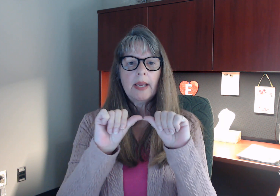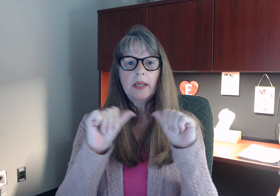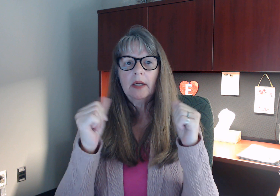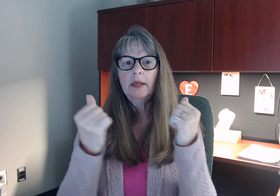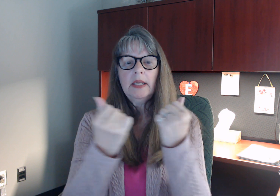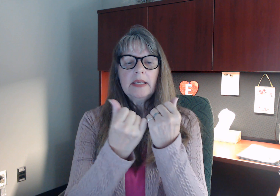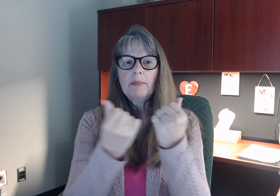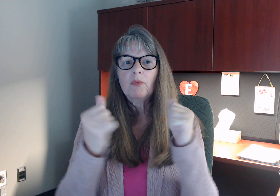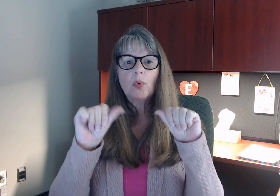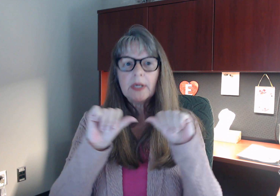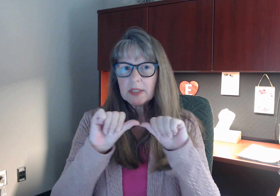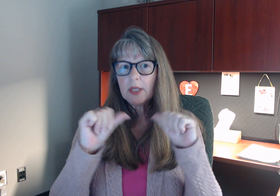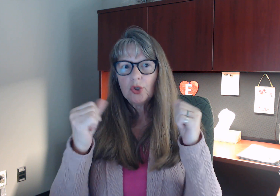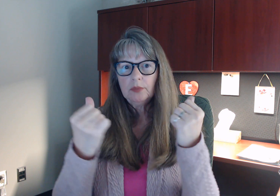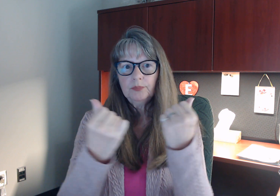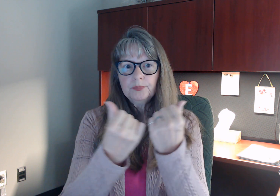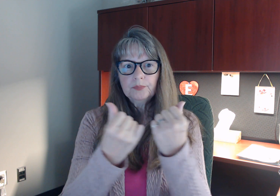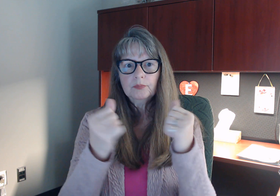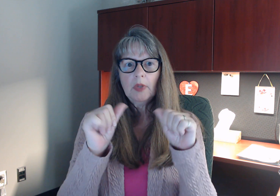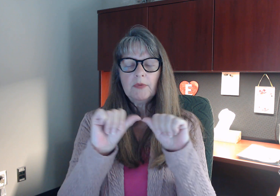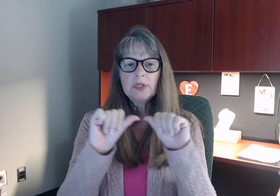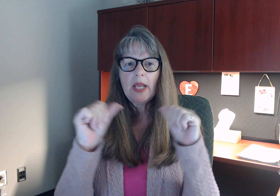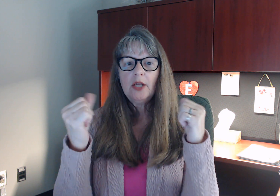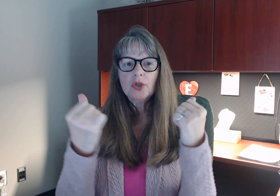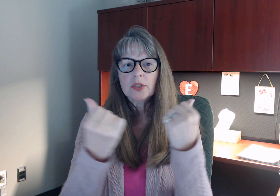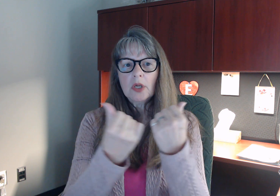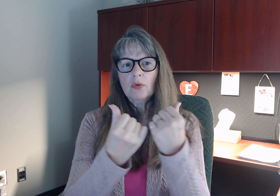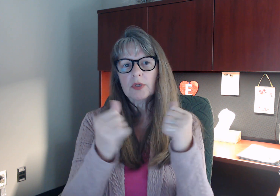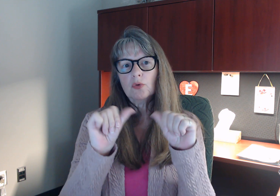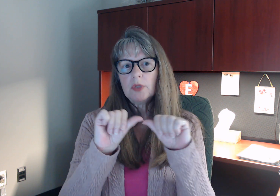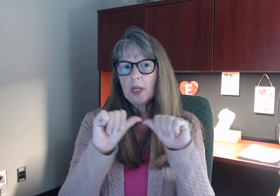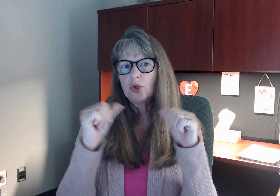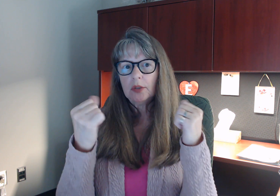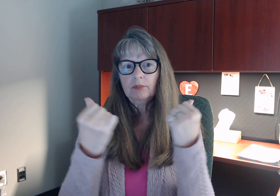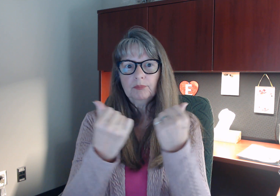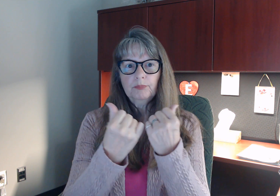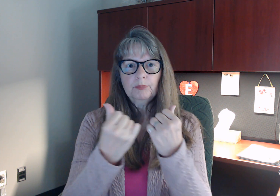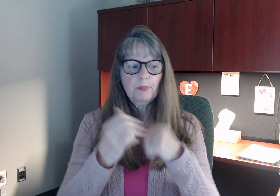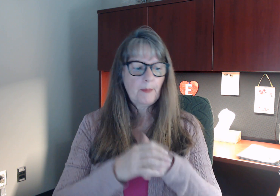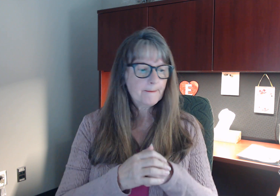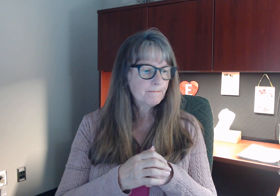like any type of organization, if it's an agency or association.